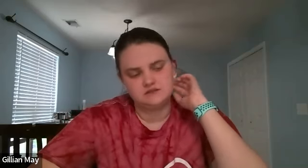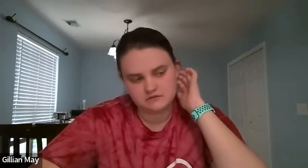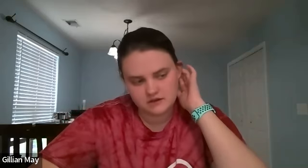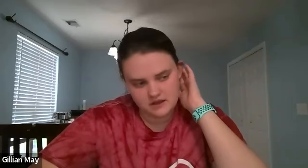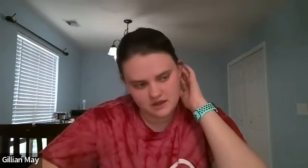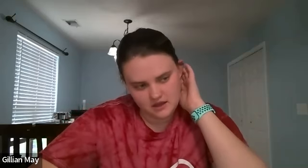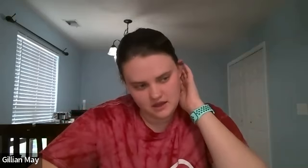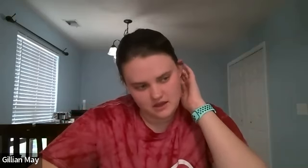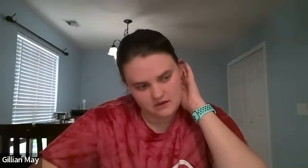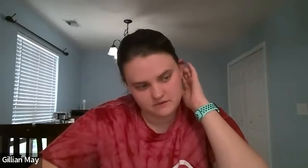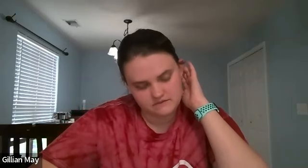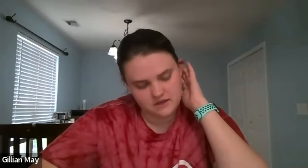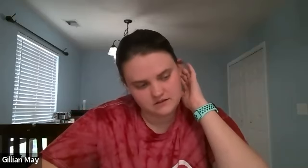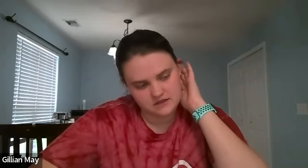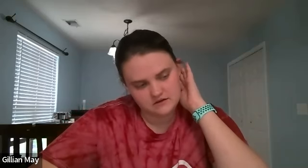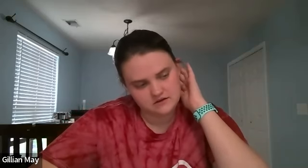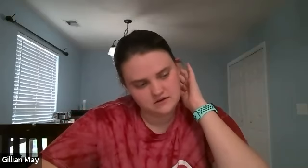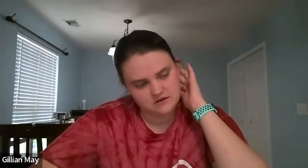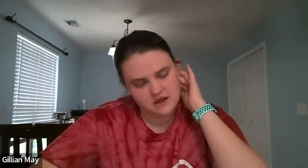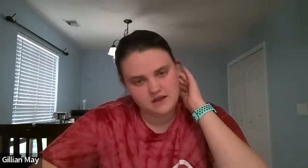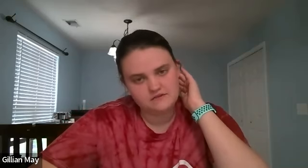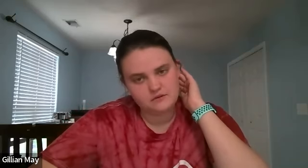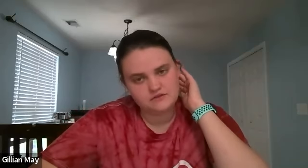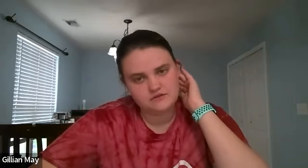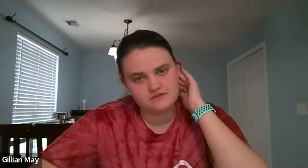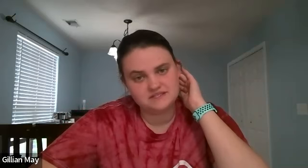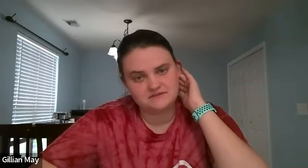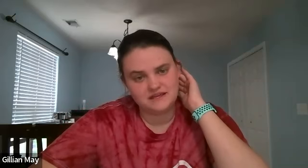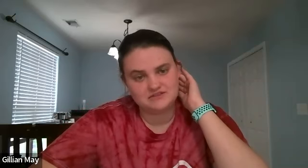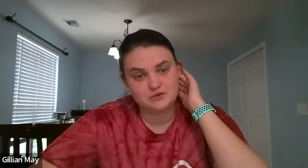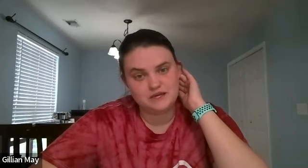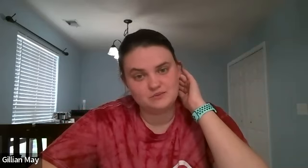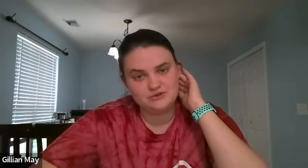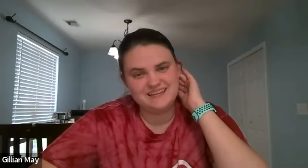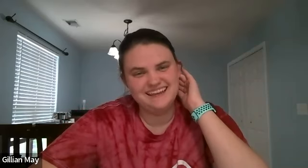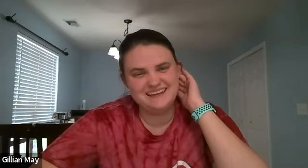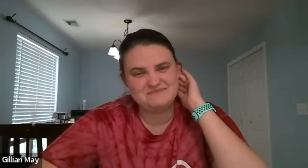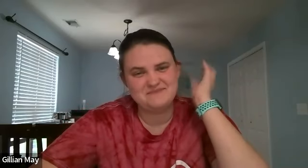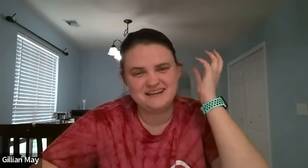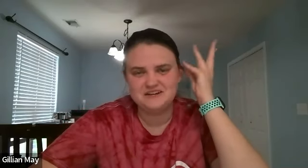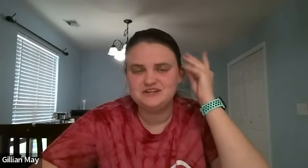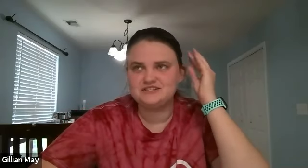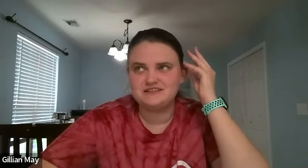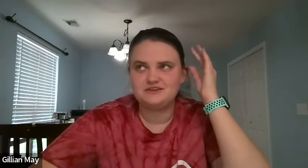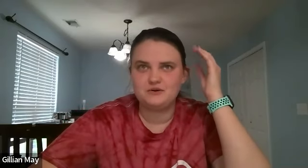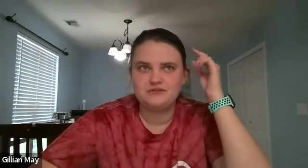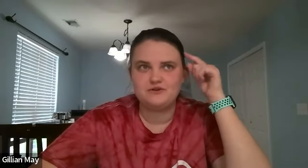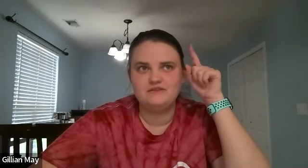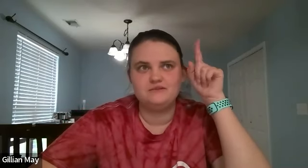don't have. Alligator. I love going through the list of like zoo animals in my mind, just sitting there going through all of them,